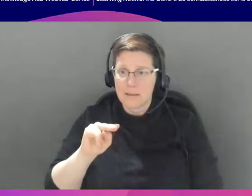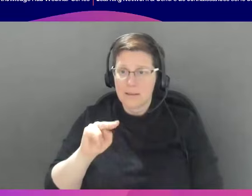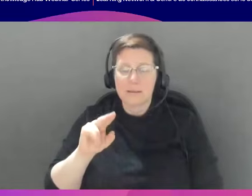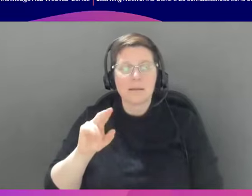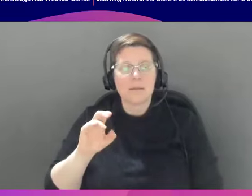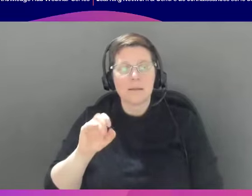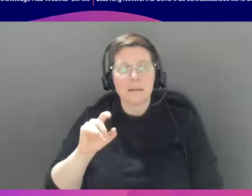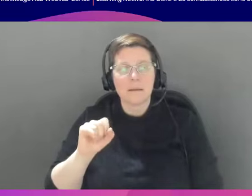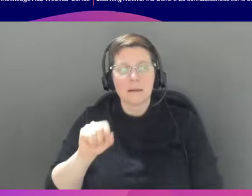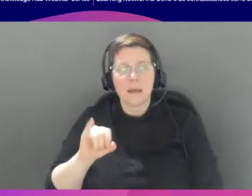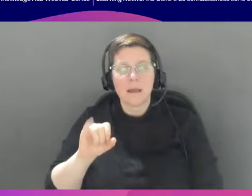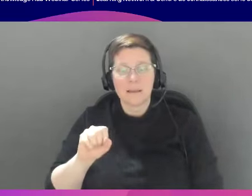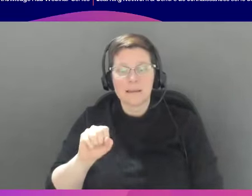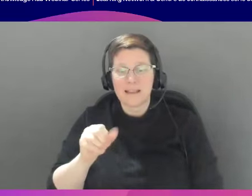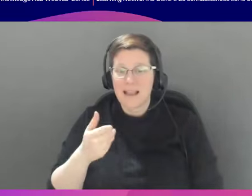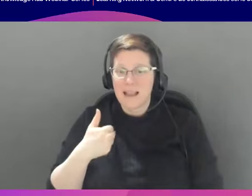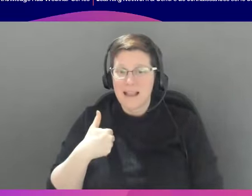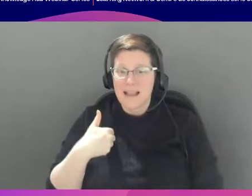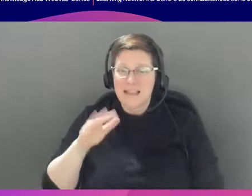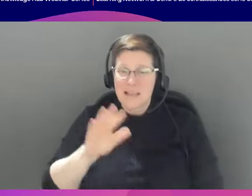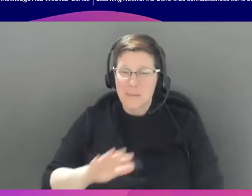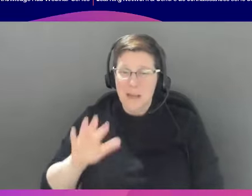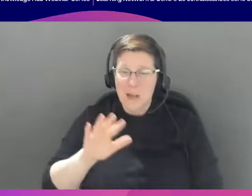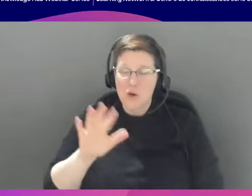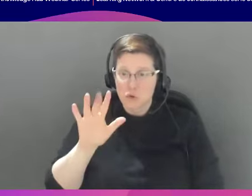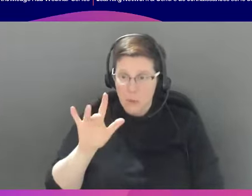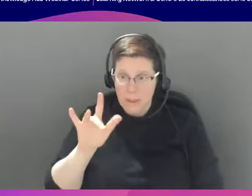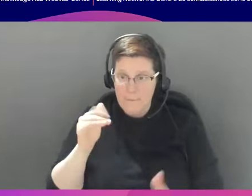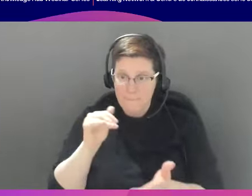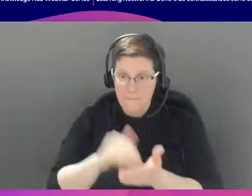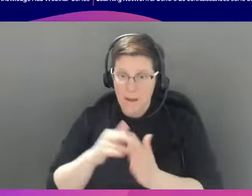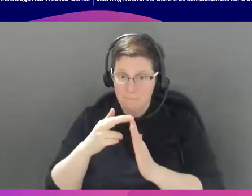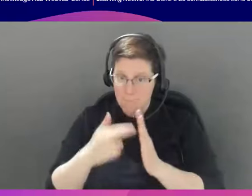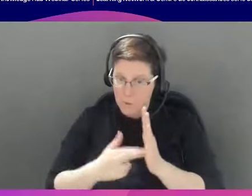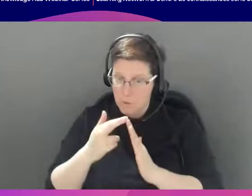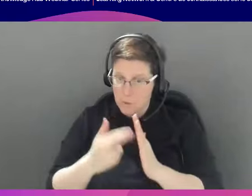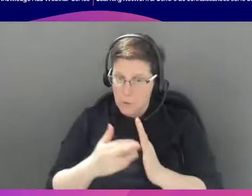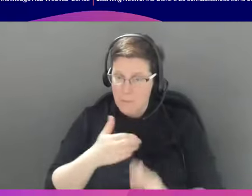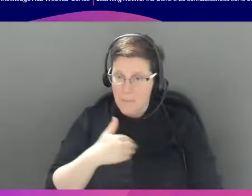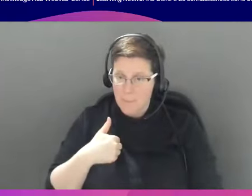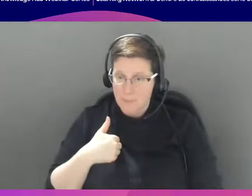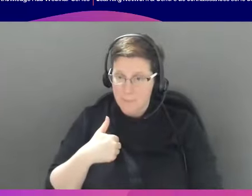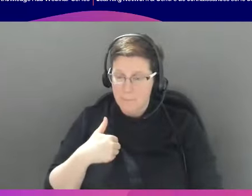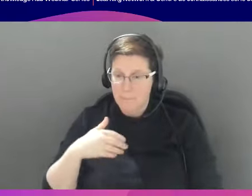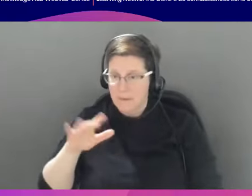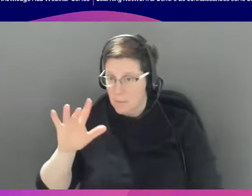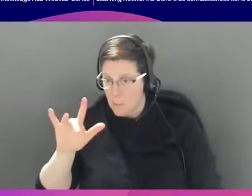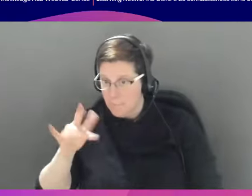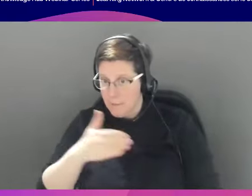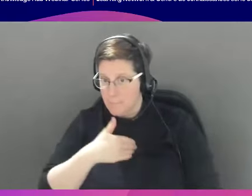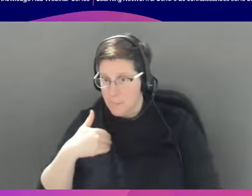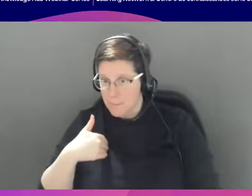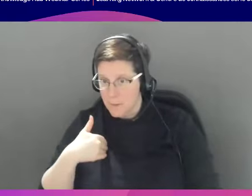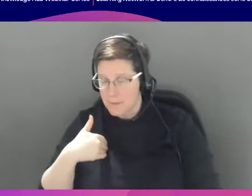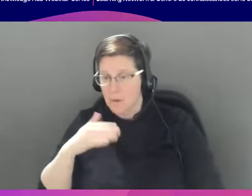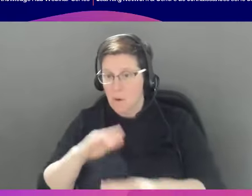www.incels.is, incels.is has about 25,000 registered members. So 25,000 members